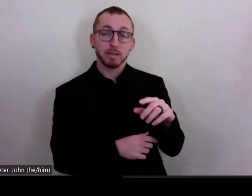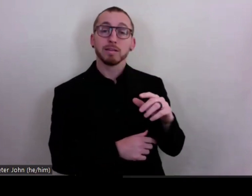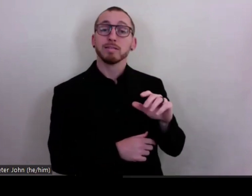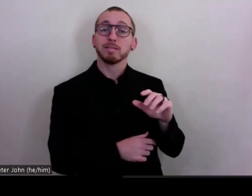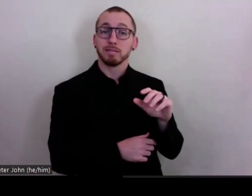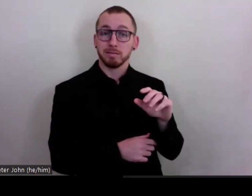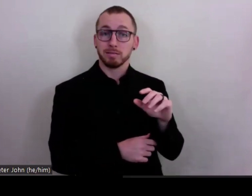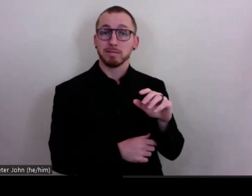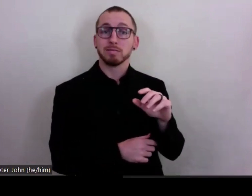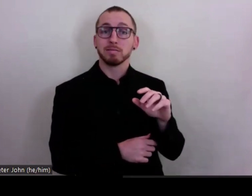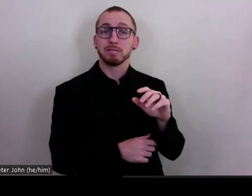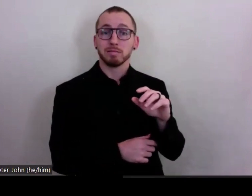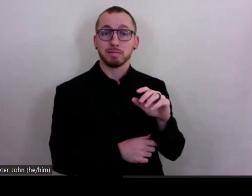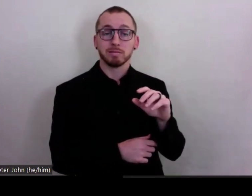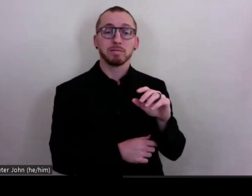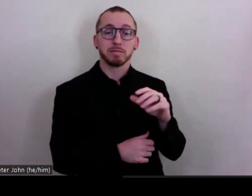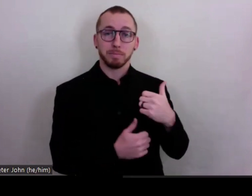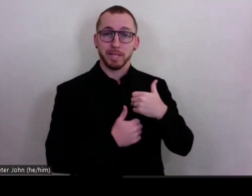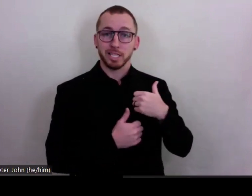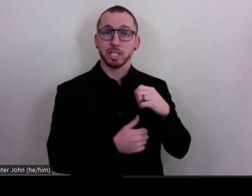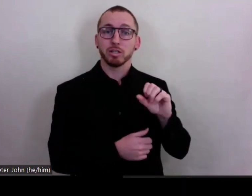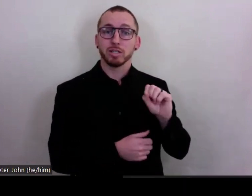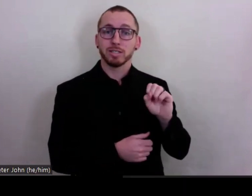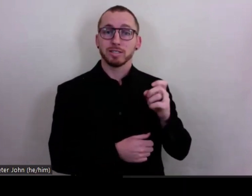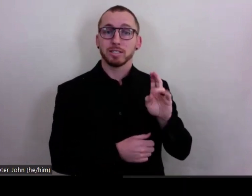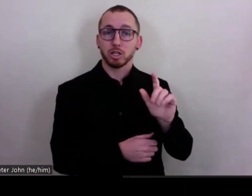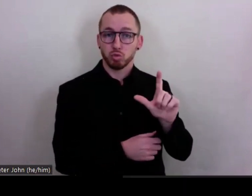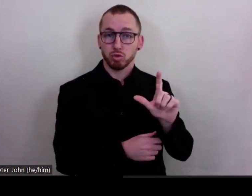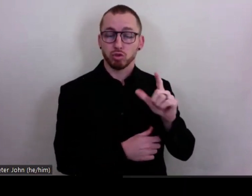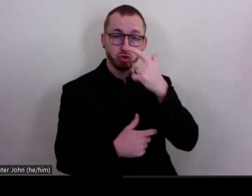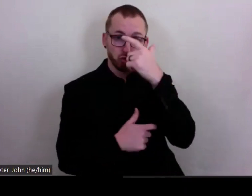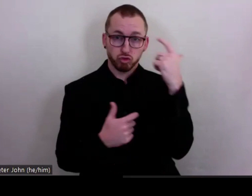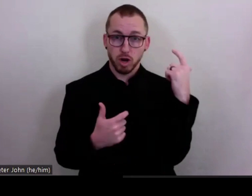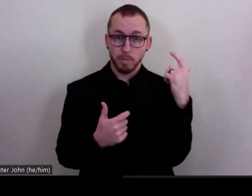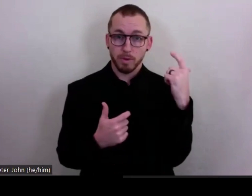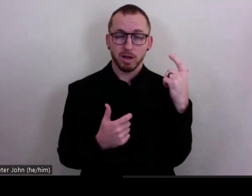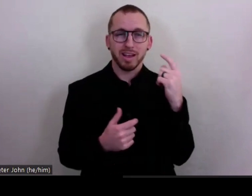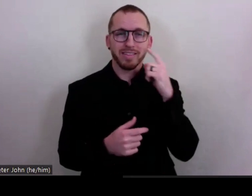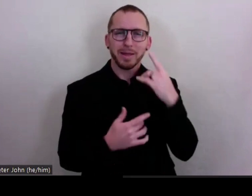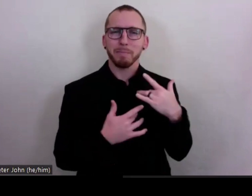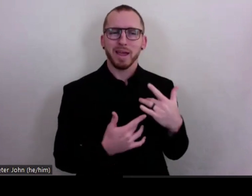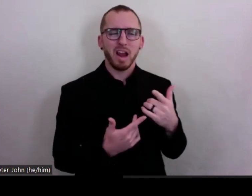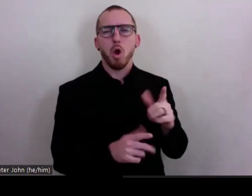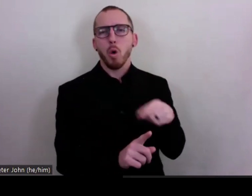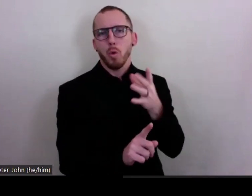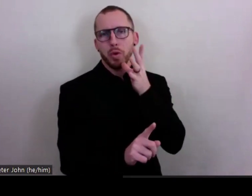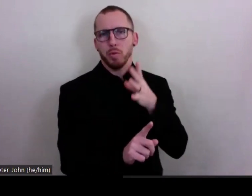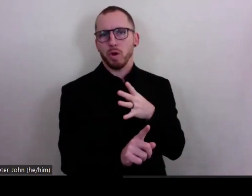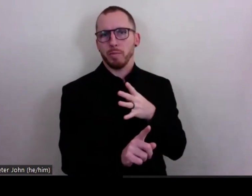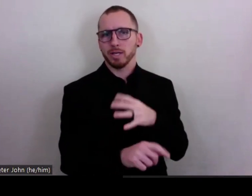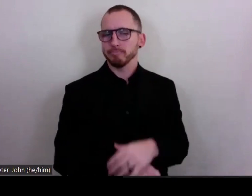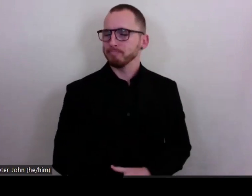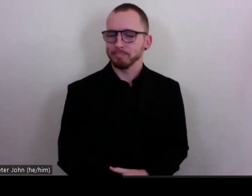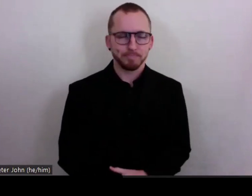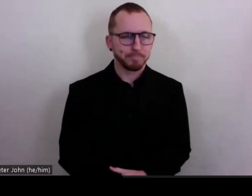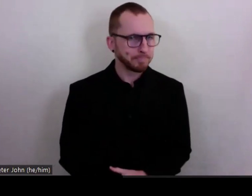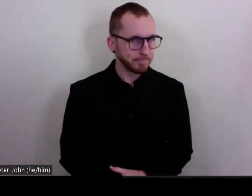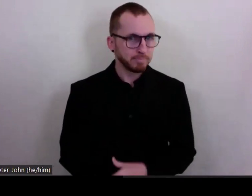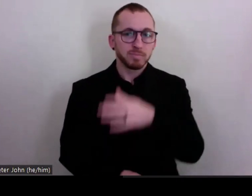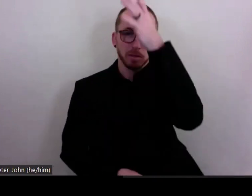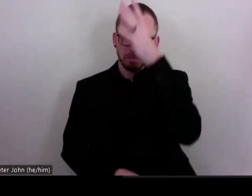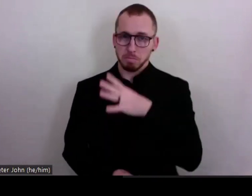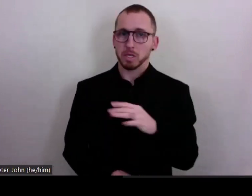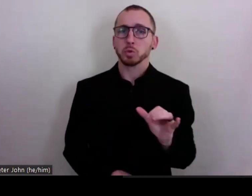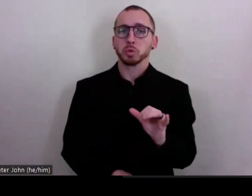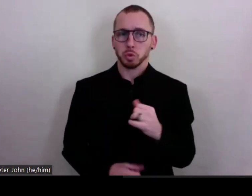veterans, but it is not. I see an equally number of men in my clinic for military